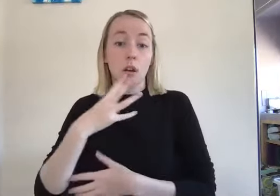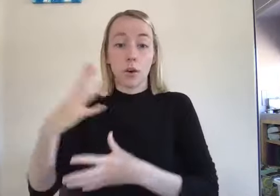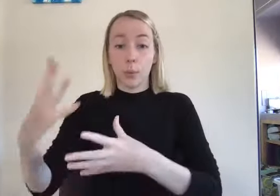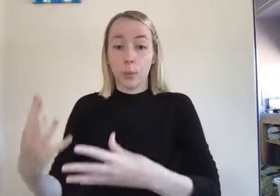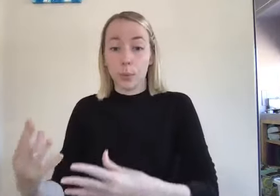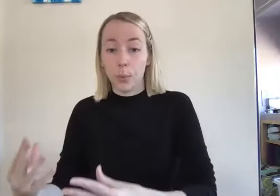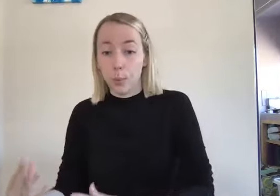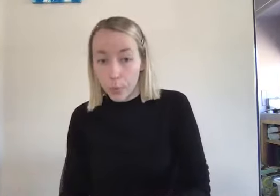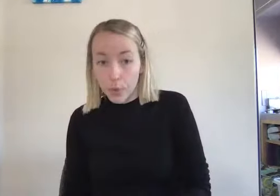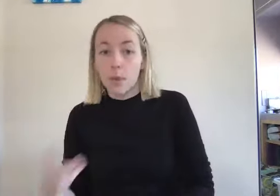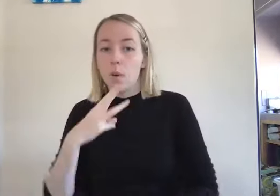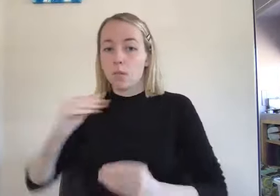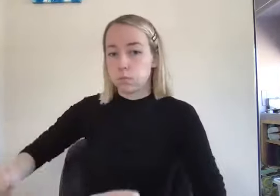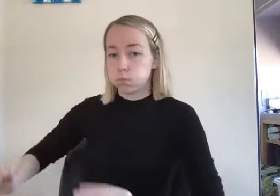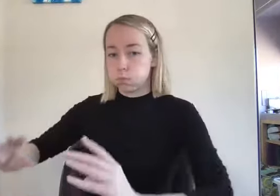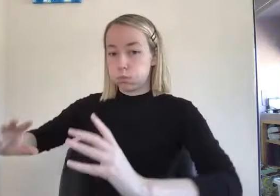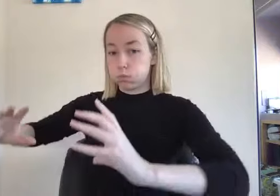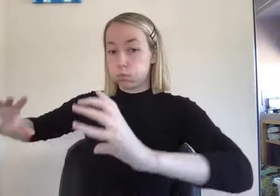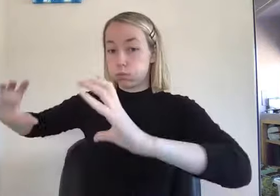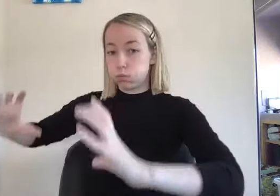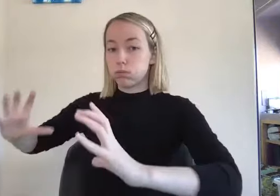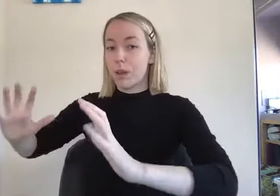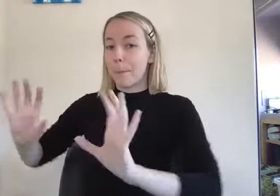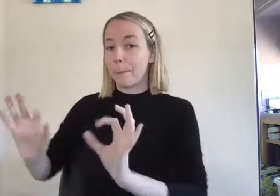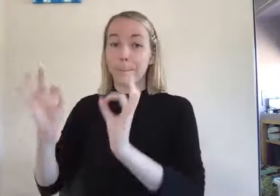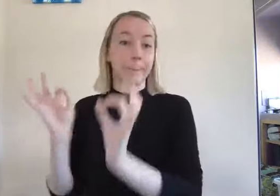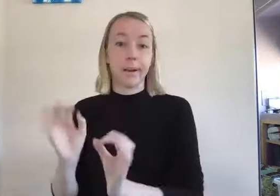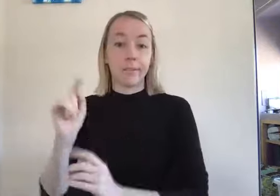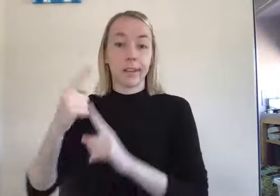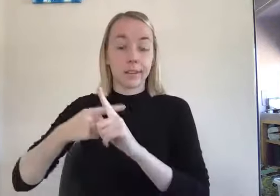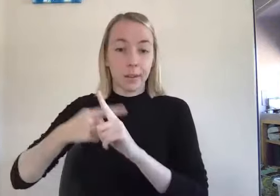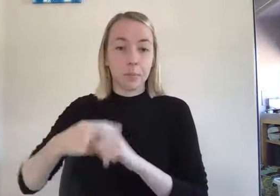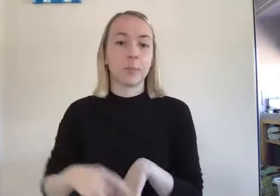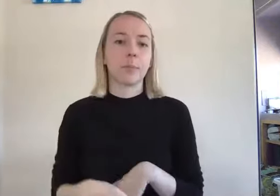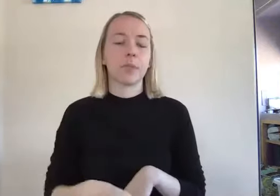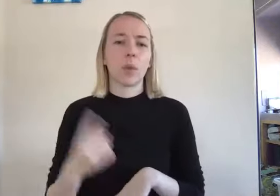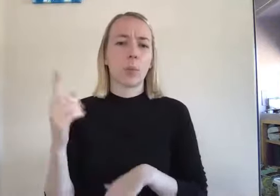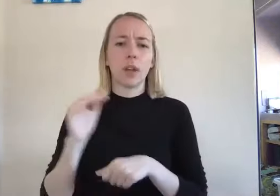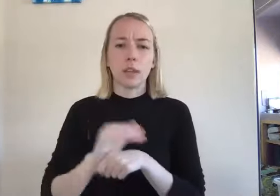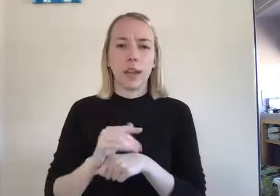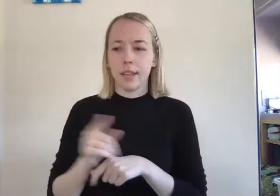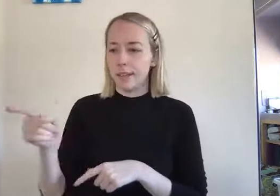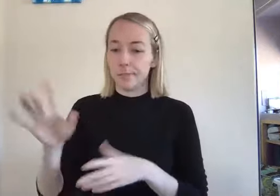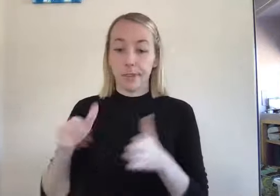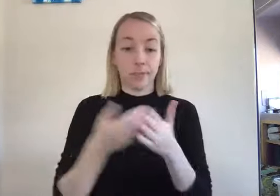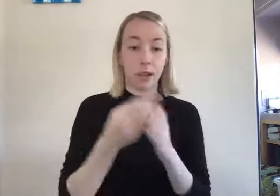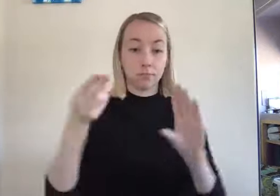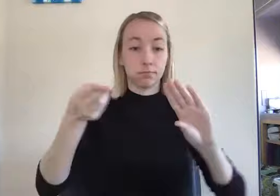and filled it back up, not too high, not too hot, not too cold, just right. And at some point in the night, he came to bed,